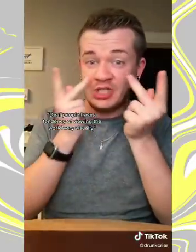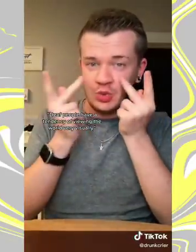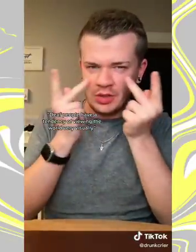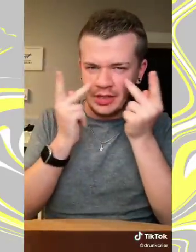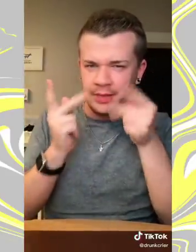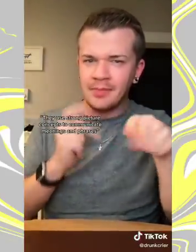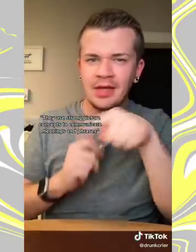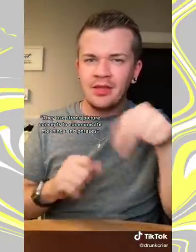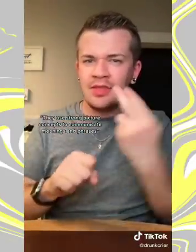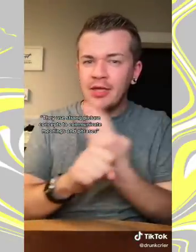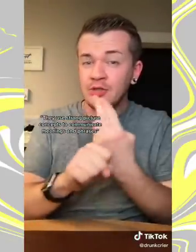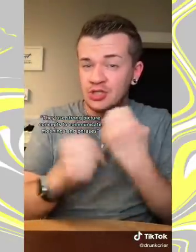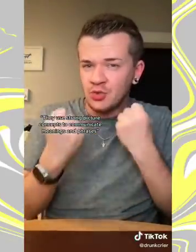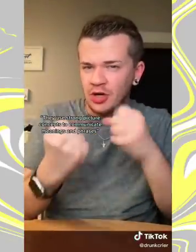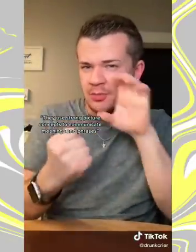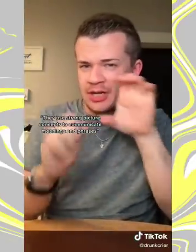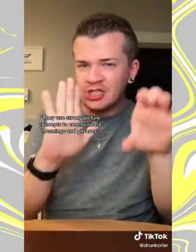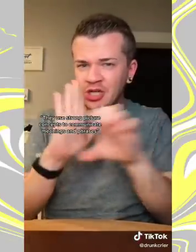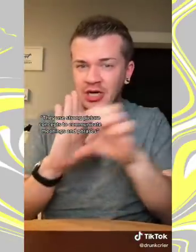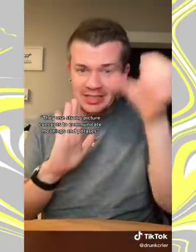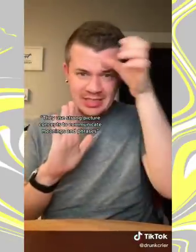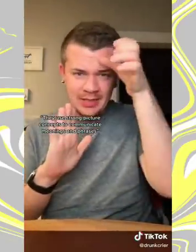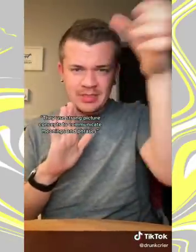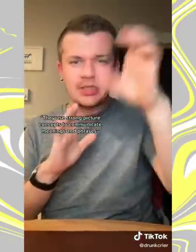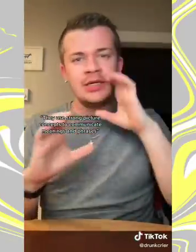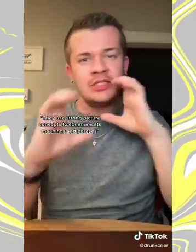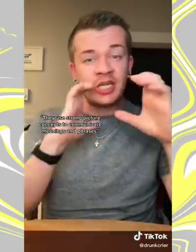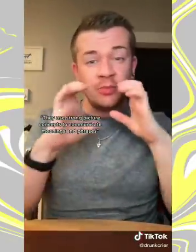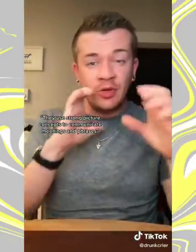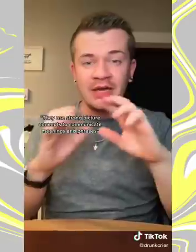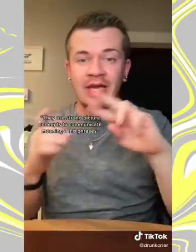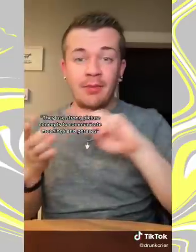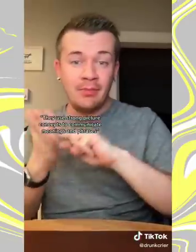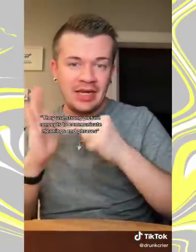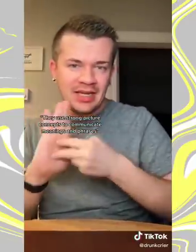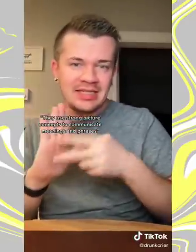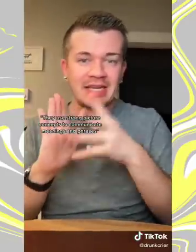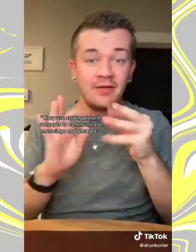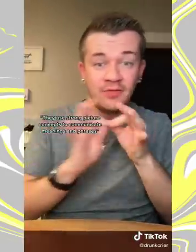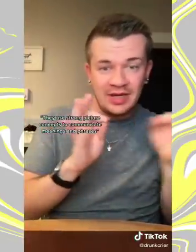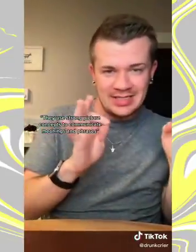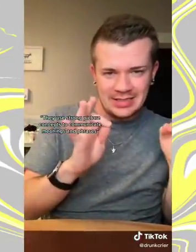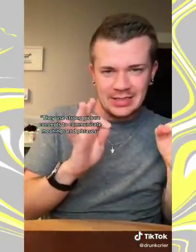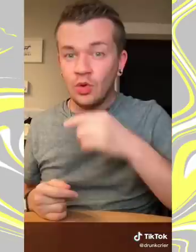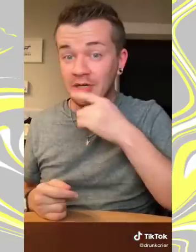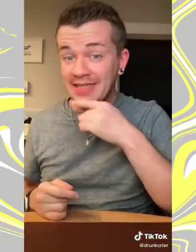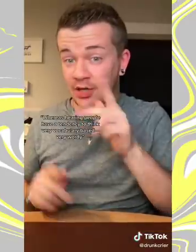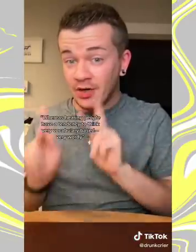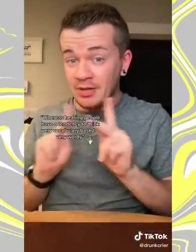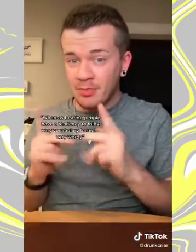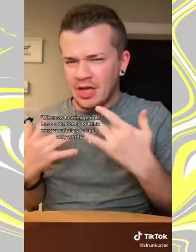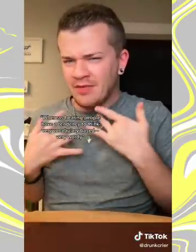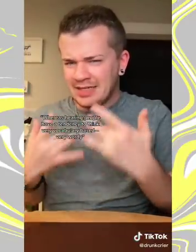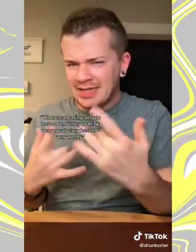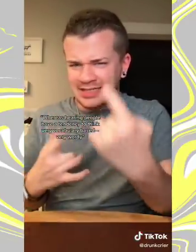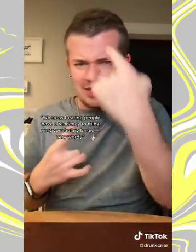visually. They use strong picture concepts to communicate meanings and phrases. Whereas hearing people have a tendency to think